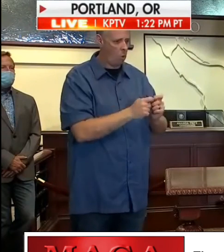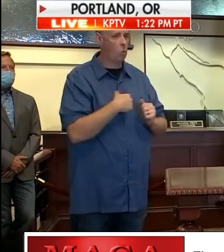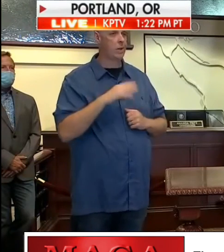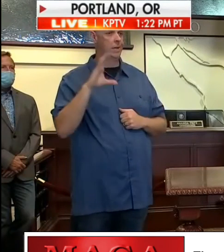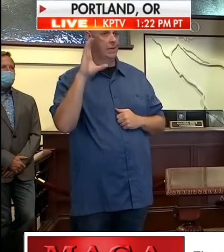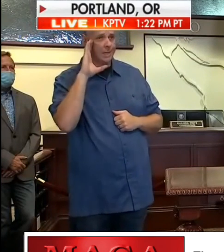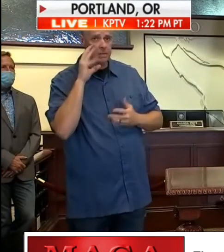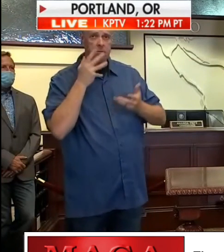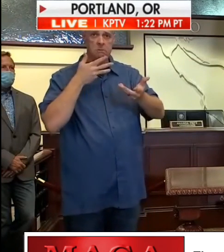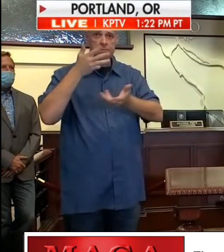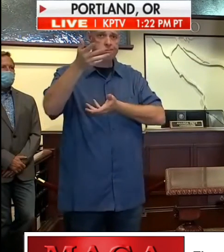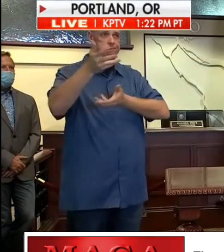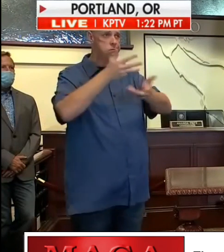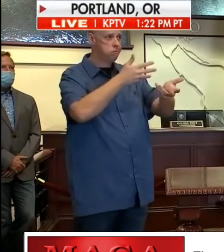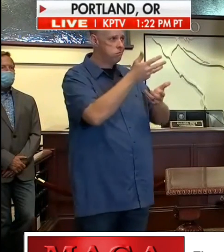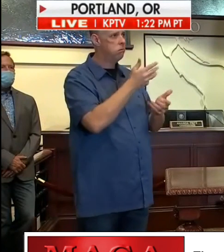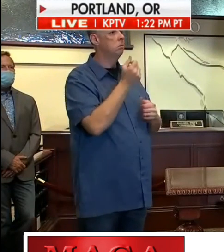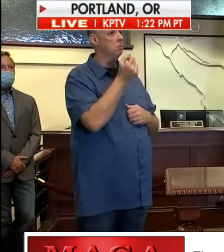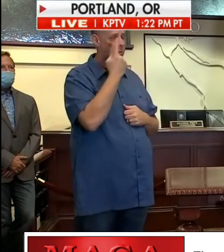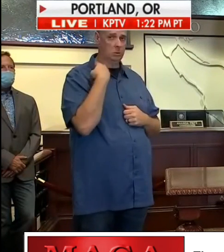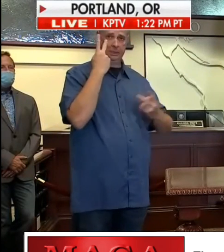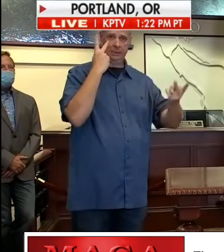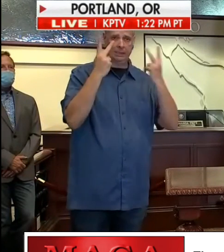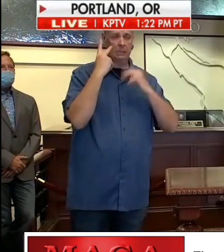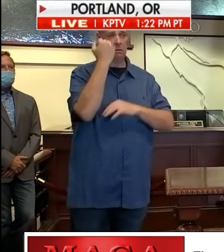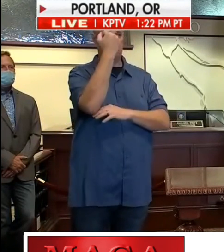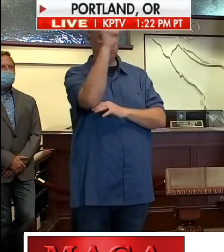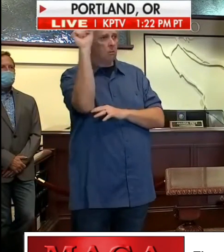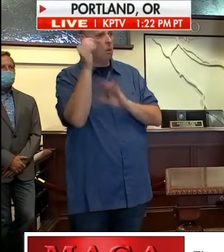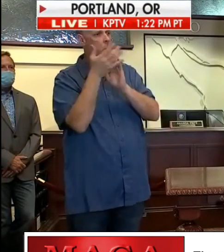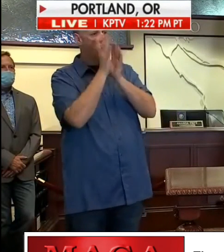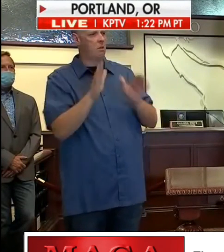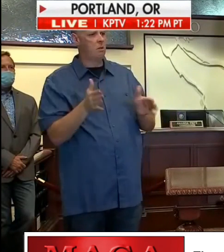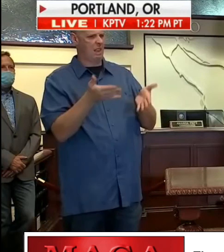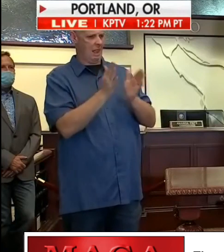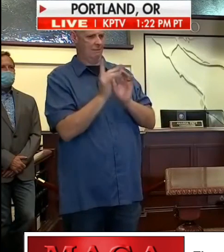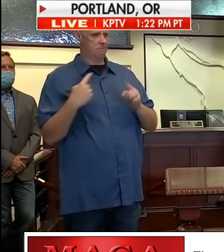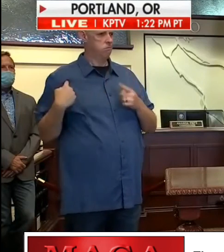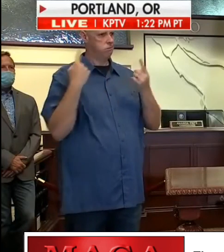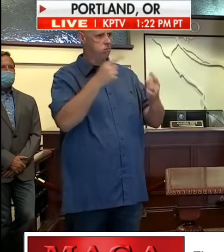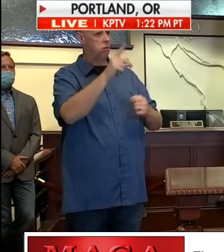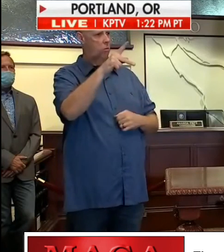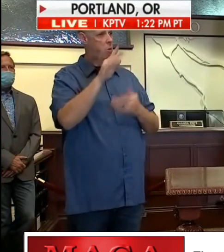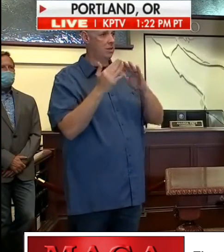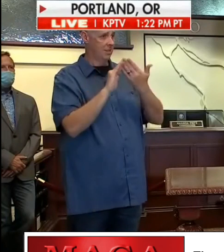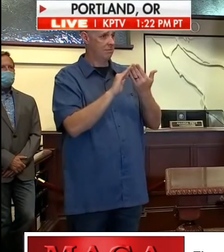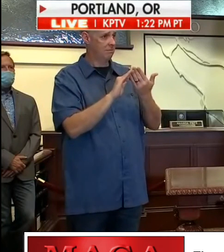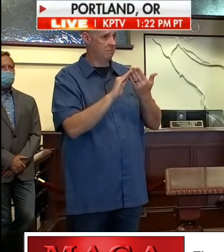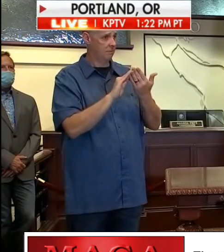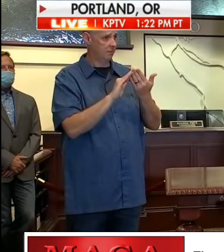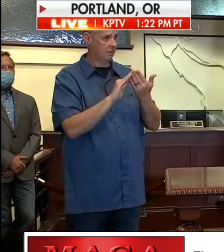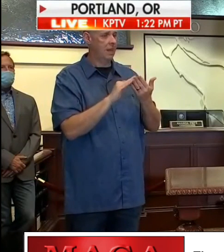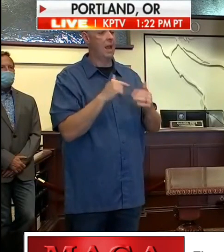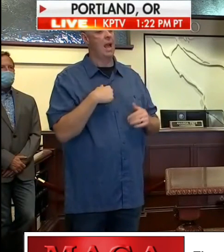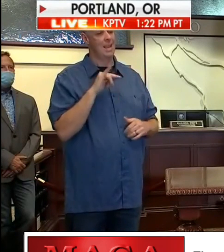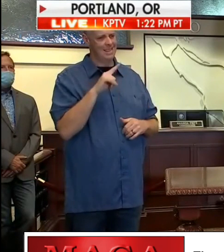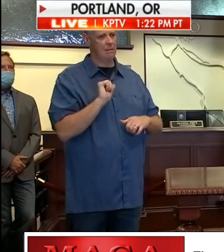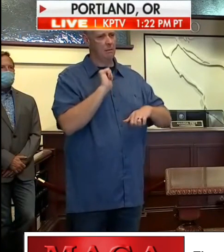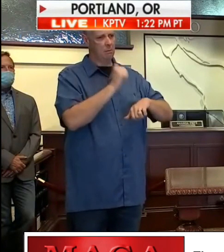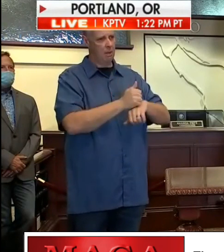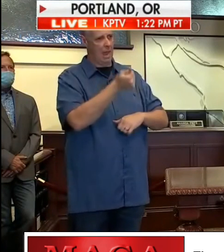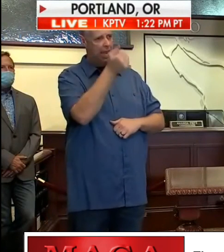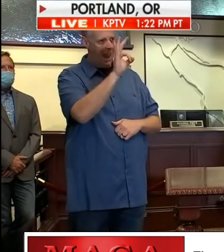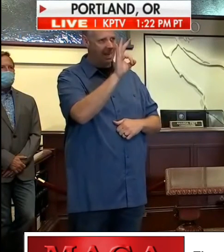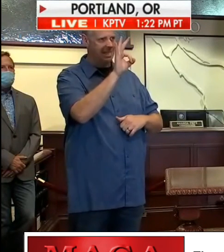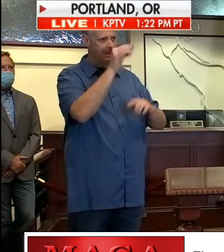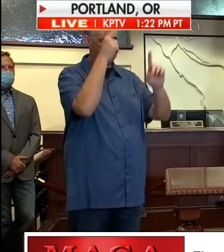and understood what nonviolent demonstrators were asking for in the city of Portland. I put forward a 19-point plan